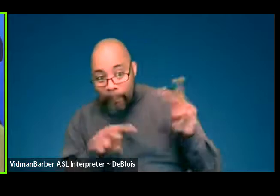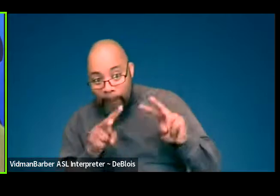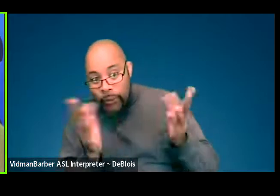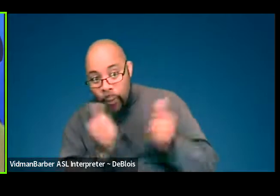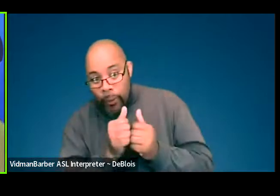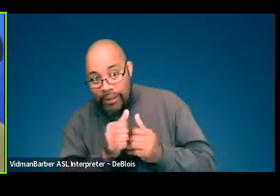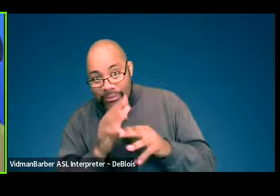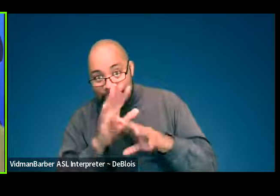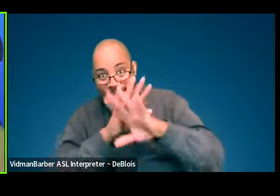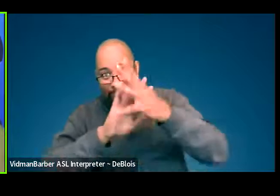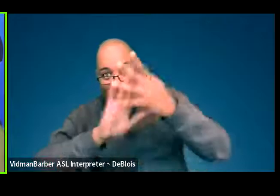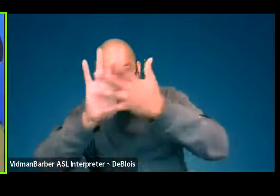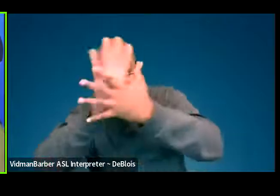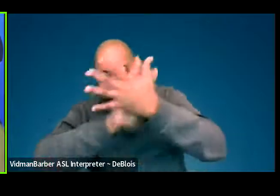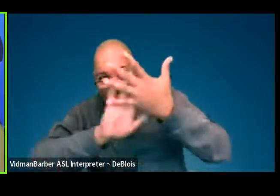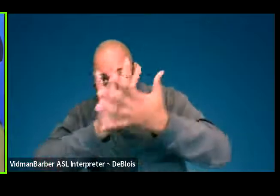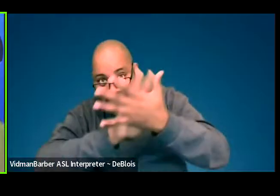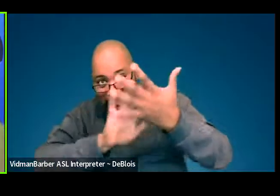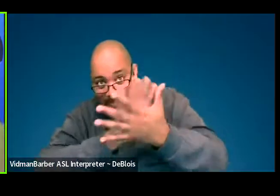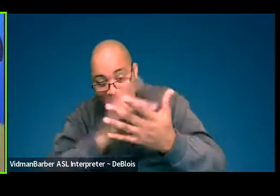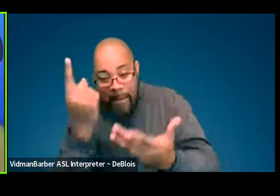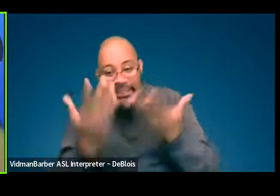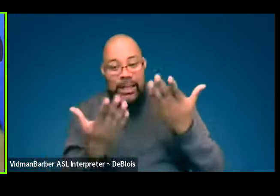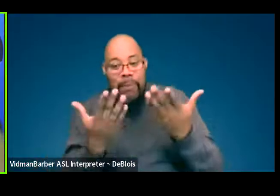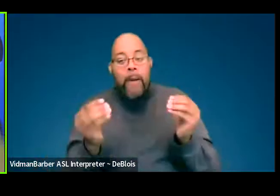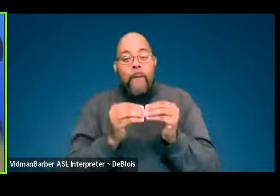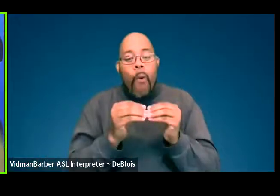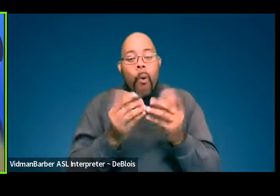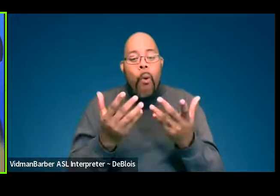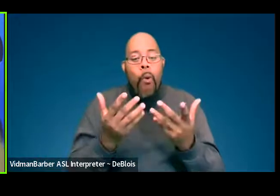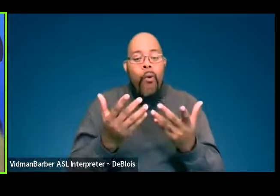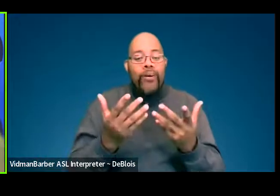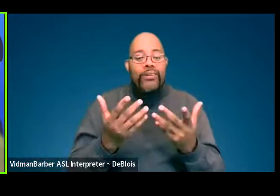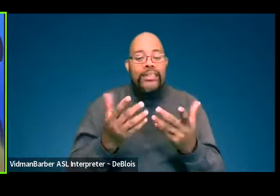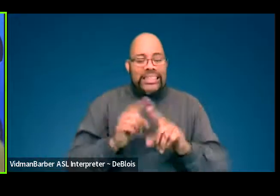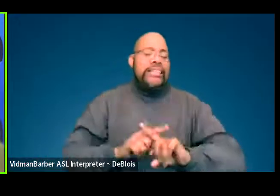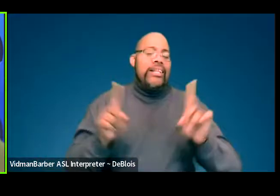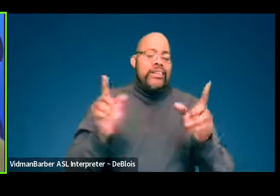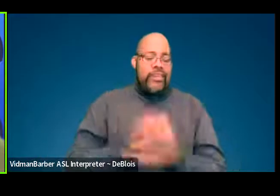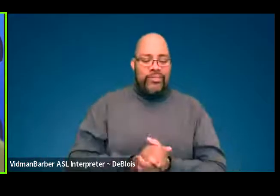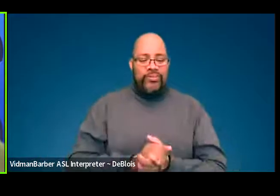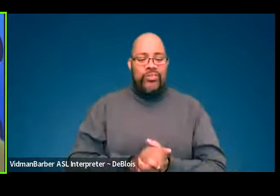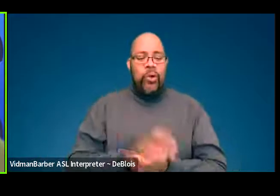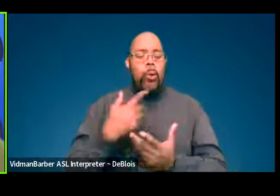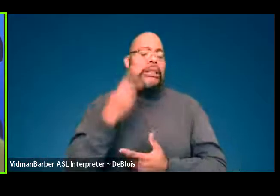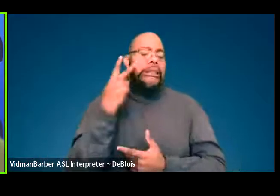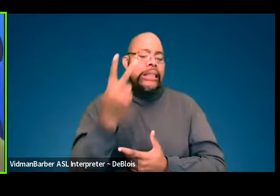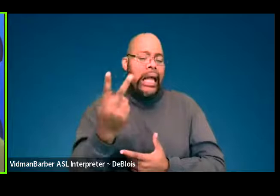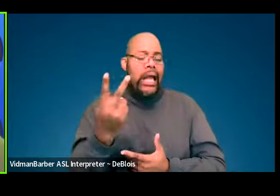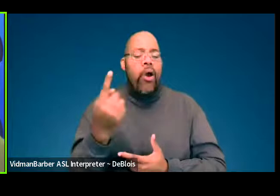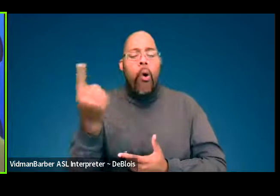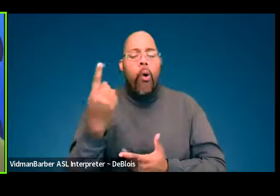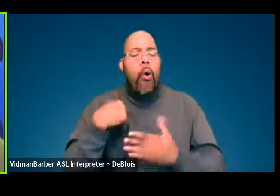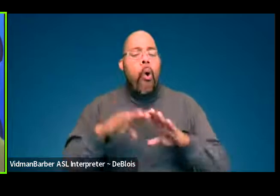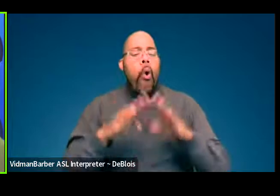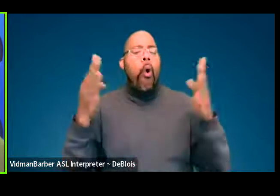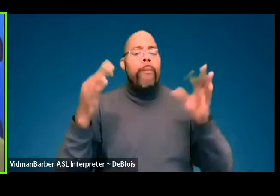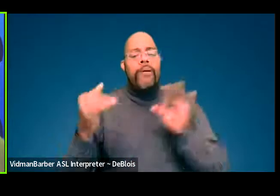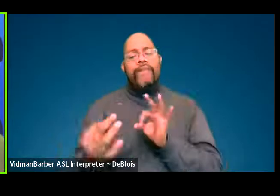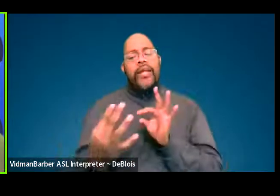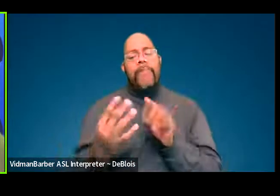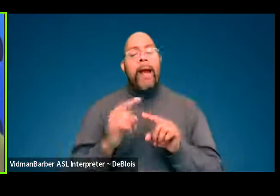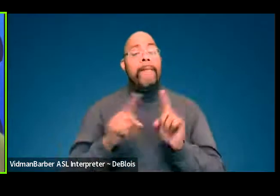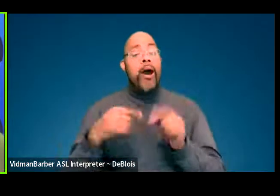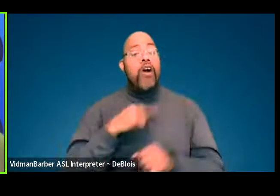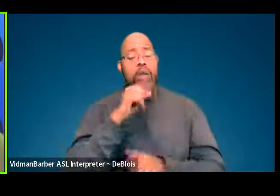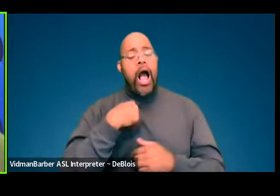to the abyss. Maybe something a little different. So we'll see. As always, we're open to feedback, but